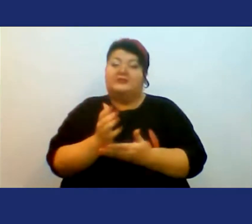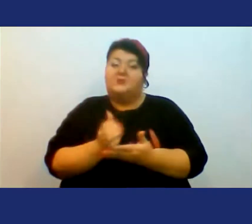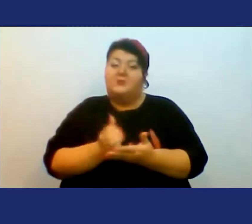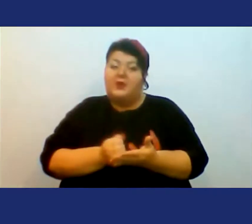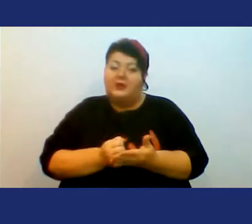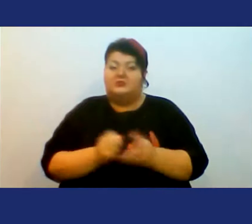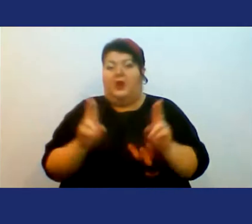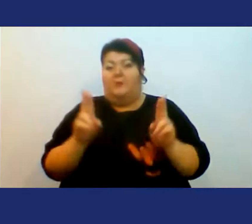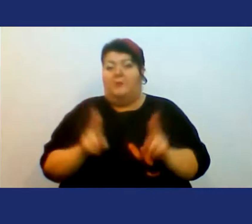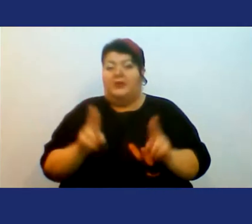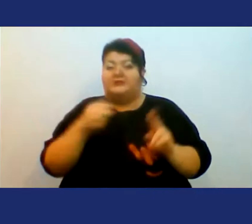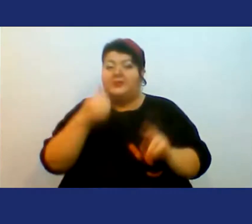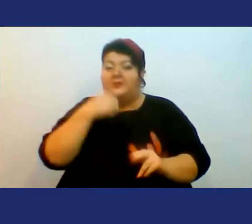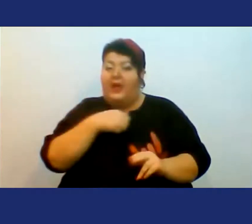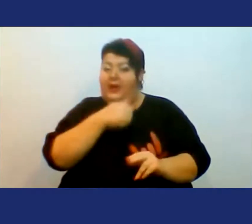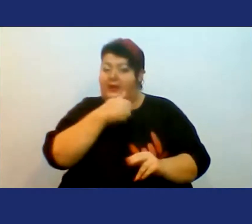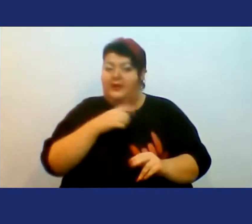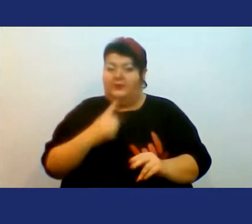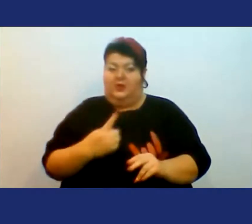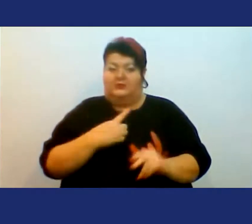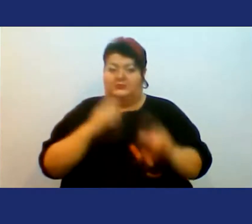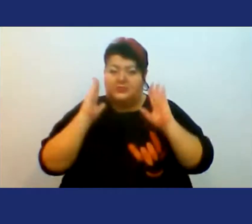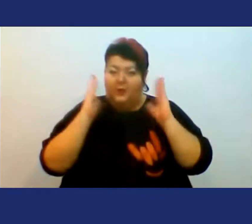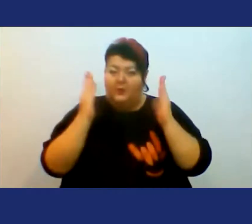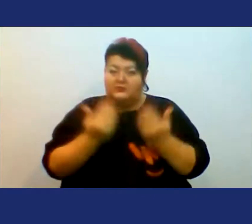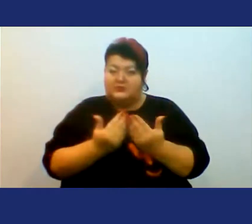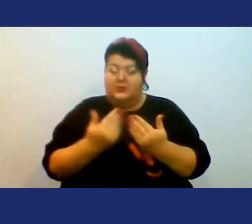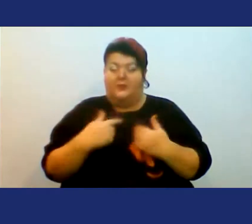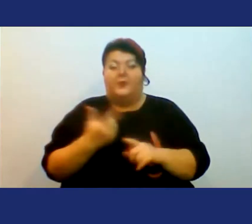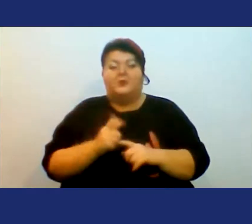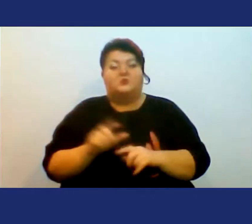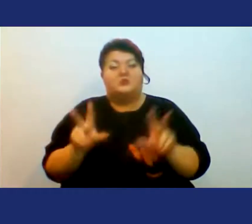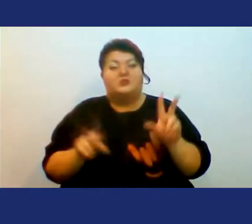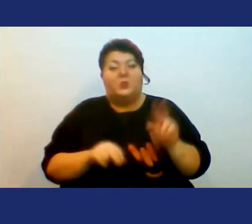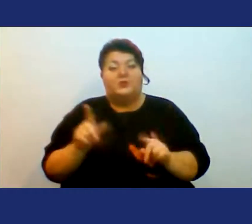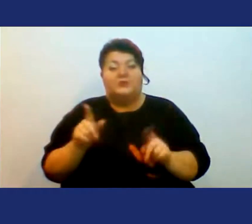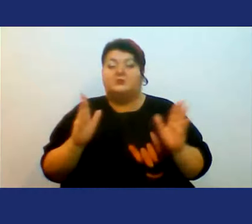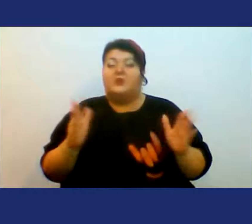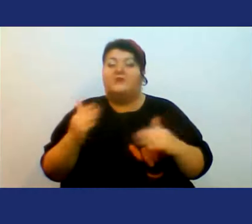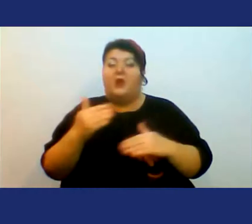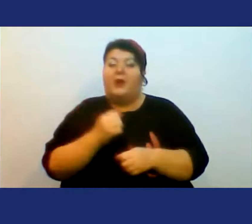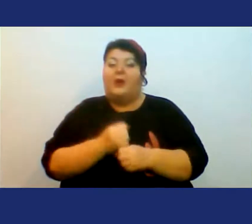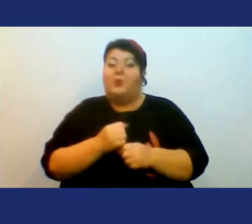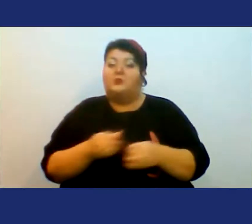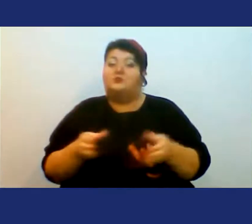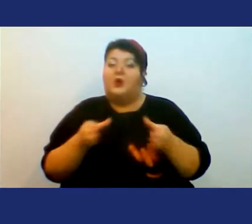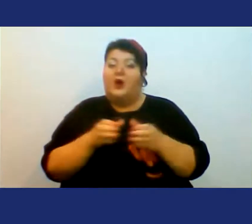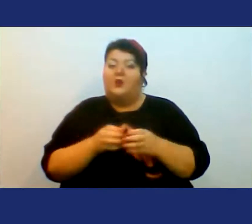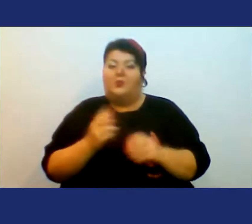with different forms of disabilities, machine voting that would assist them in voting,